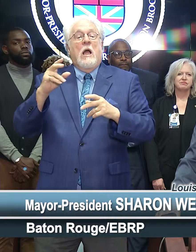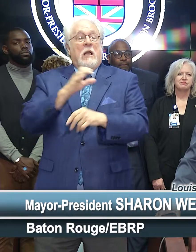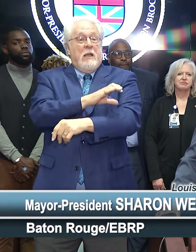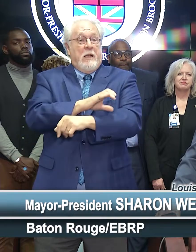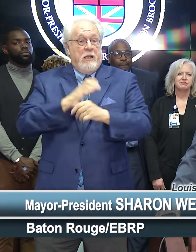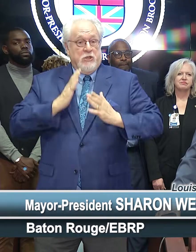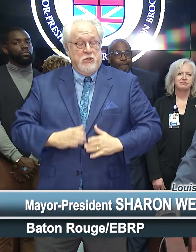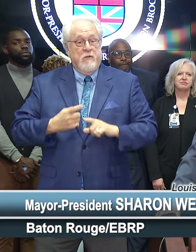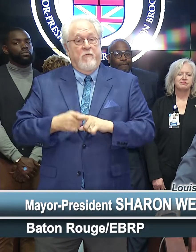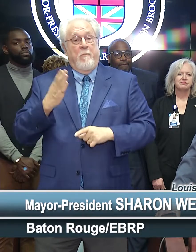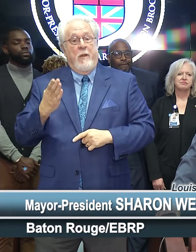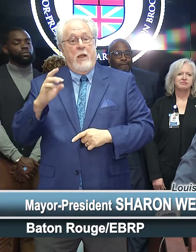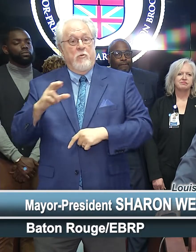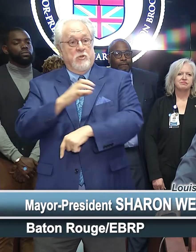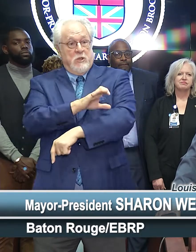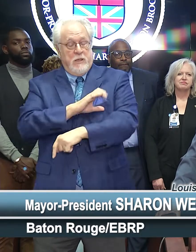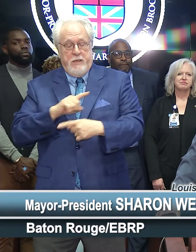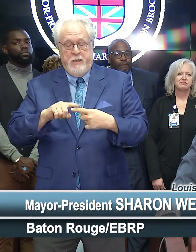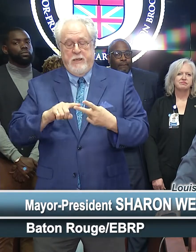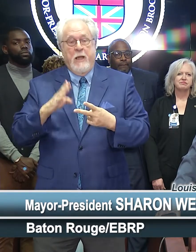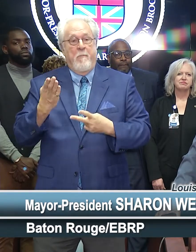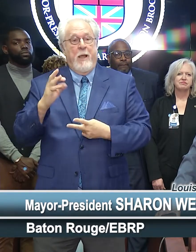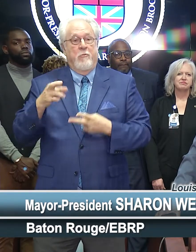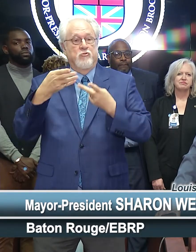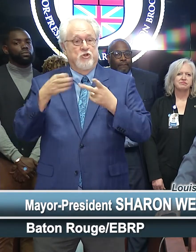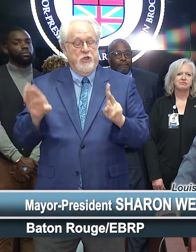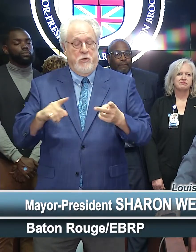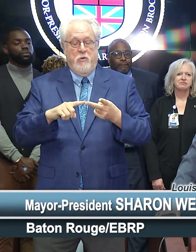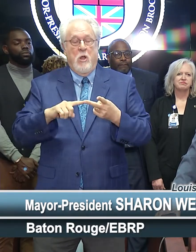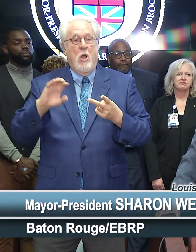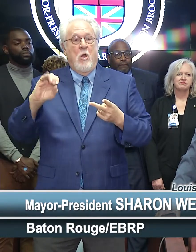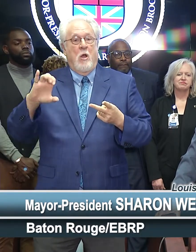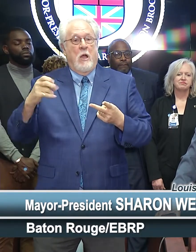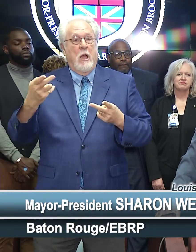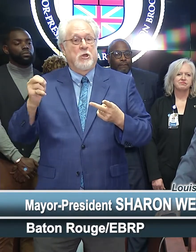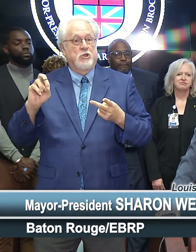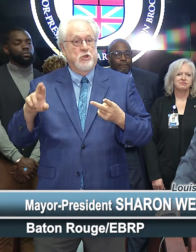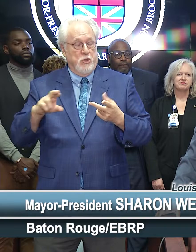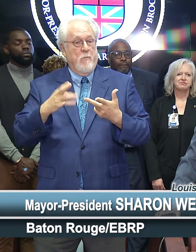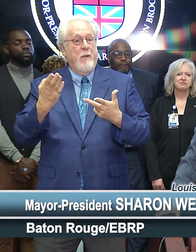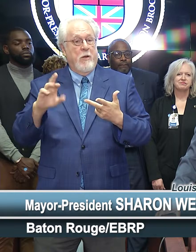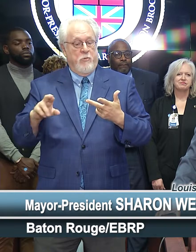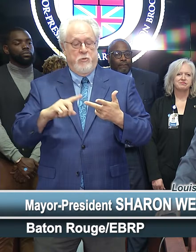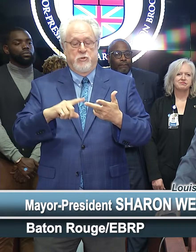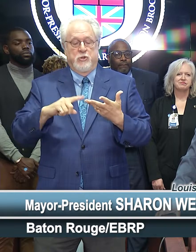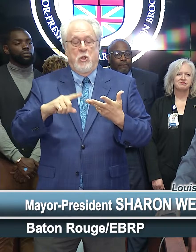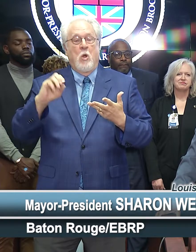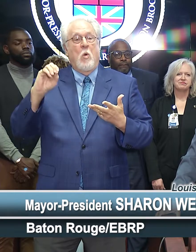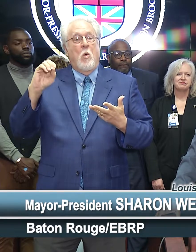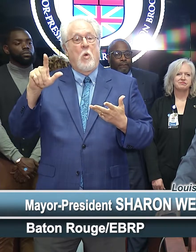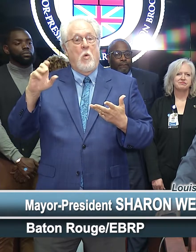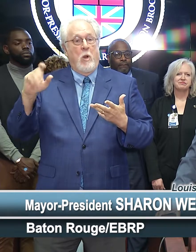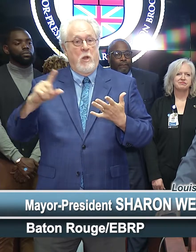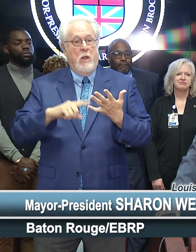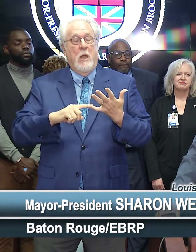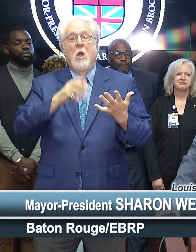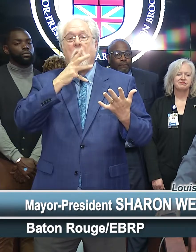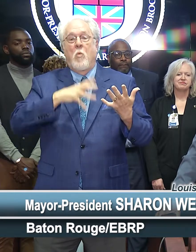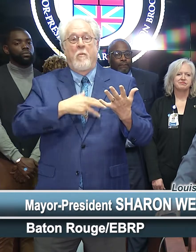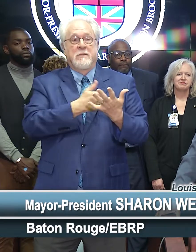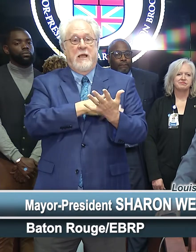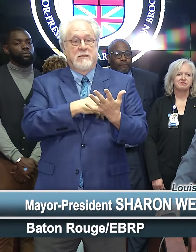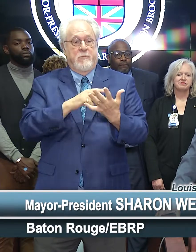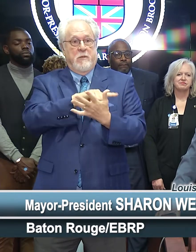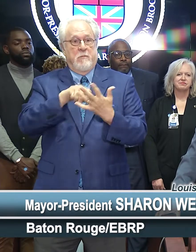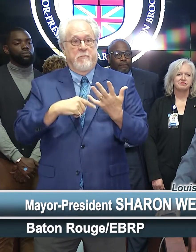Baton Rouge Clinic, Baton Rouge General, Ochsner Baton Rouge, Our Lady of the Lake, and Women's